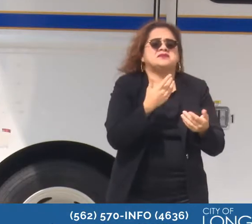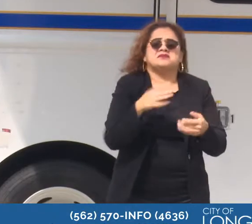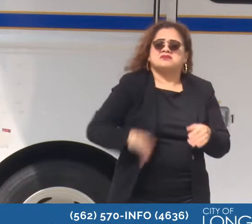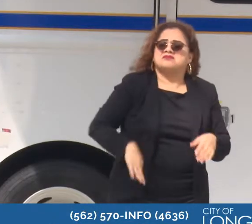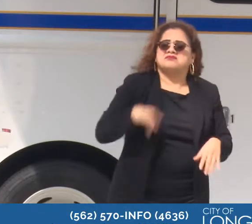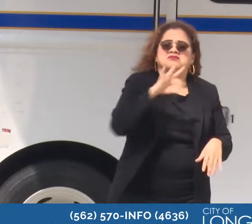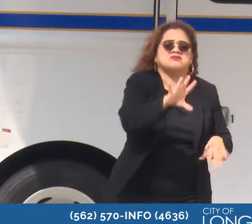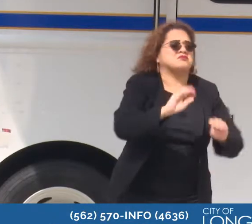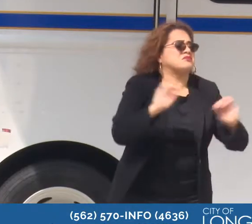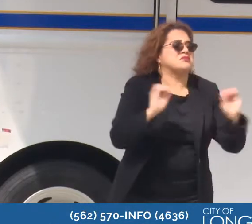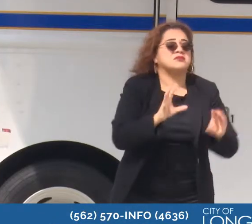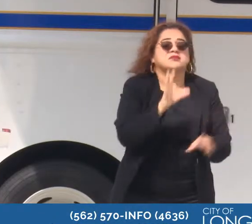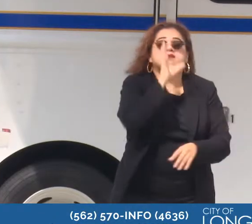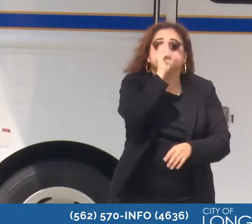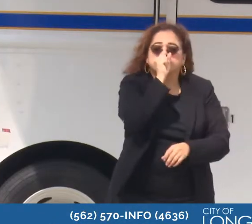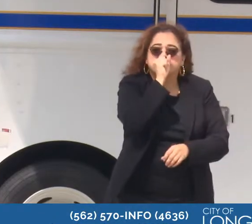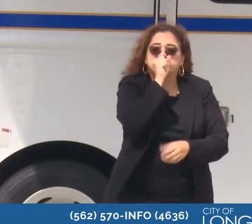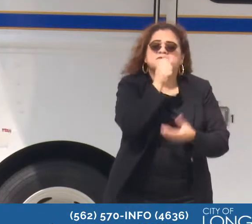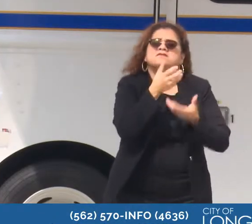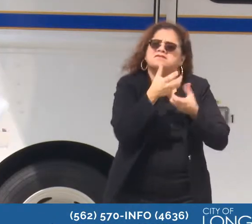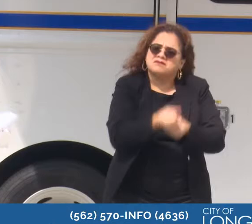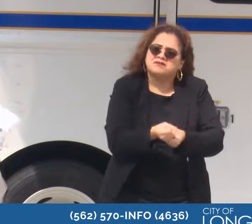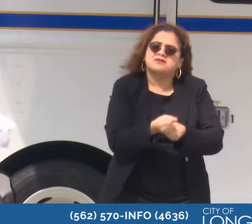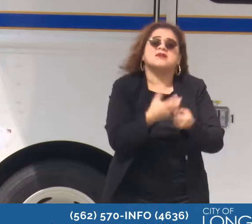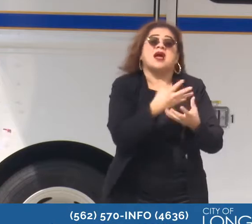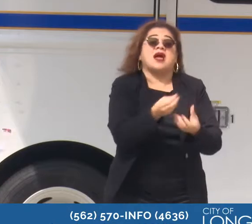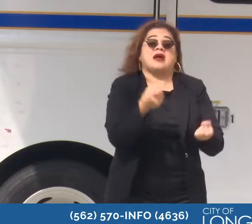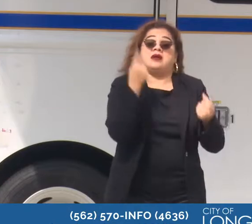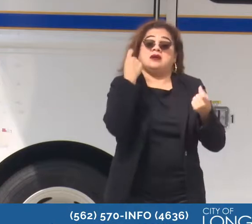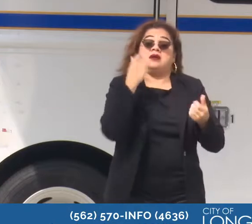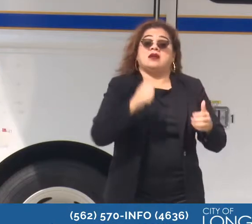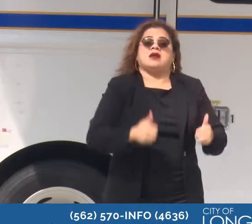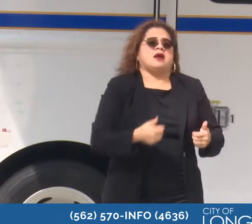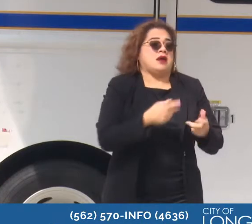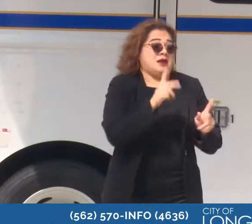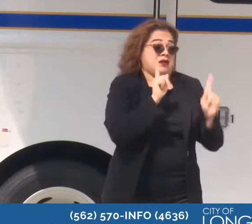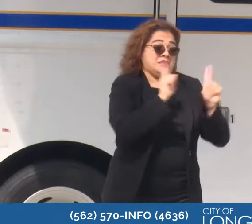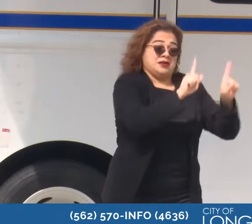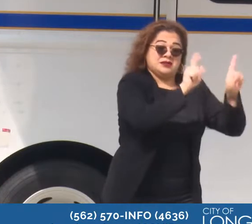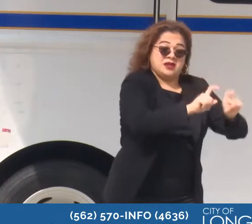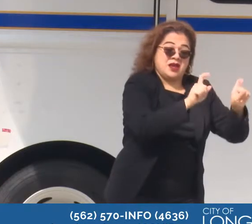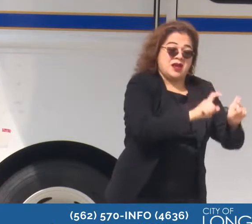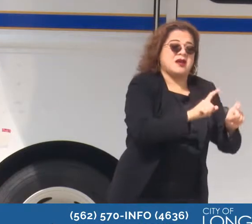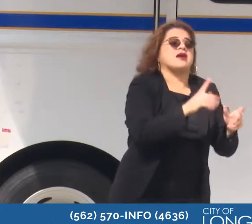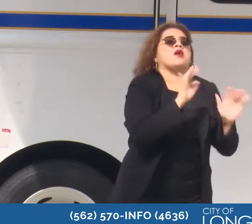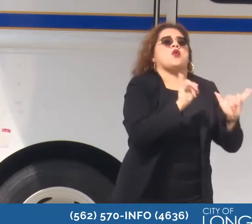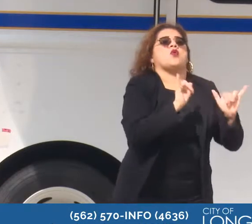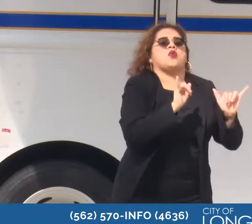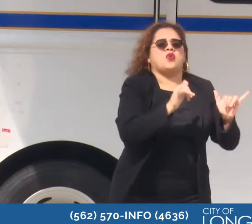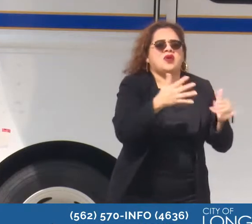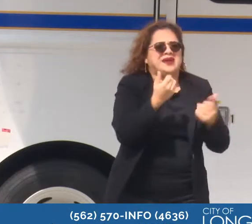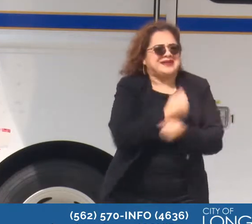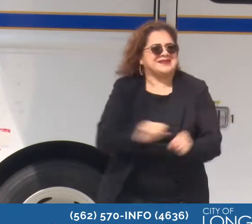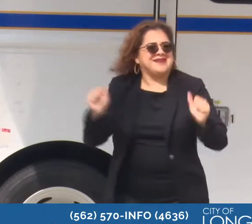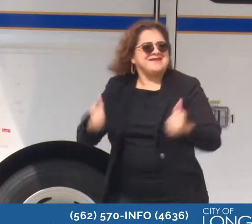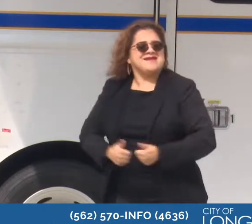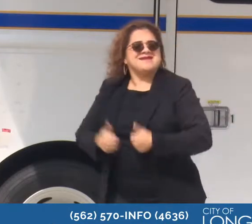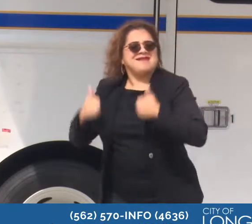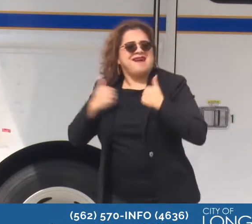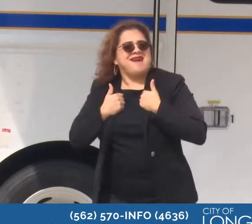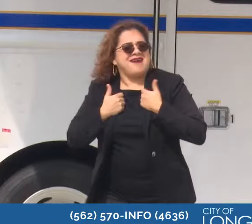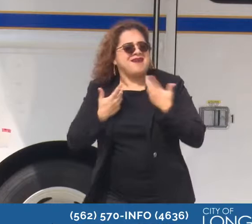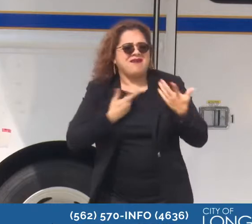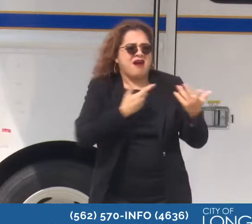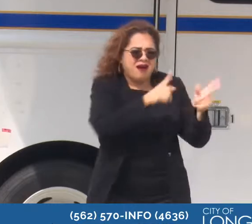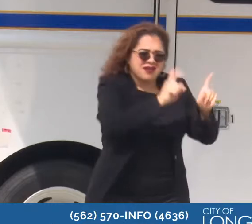es confidencial y va a salvar las vidas de nuestra familia, va a salvar vidas. Hay que hacerlo y aquí